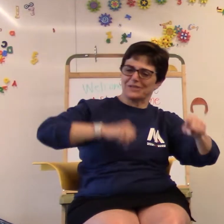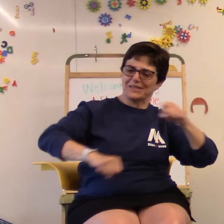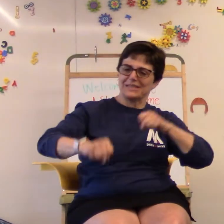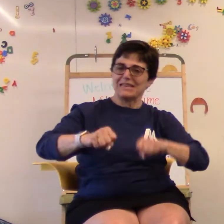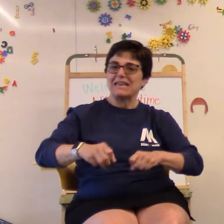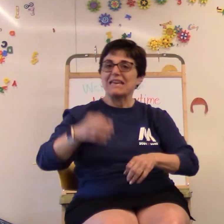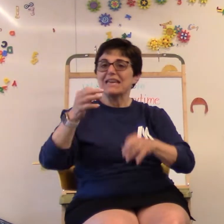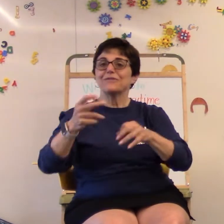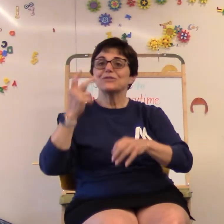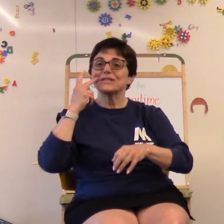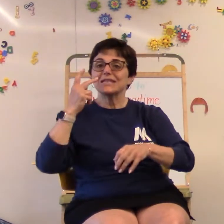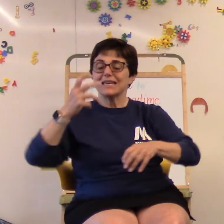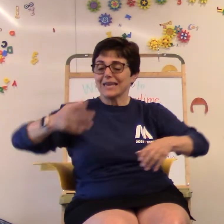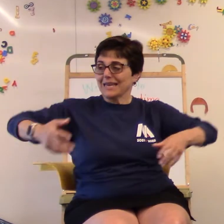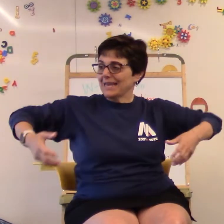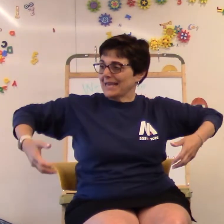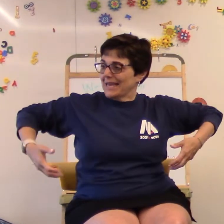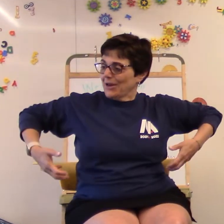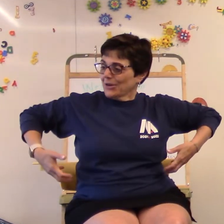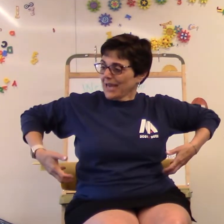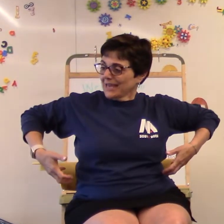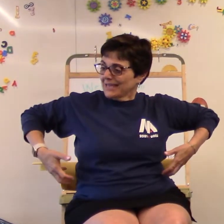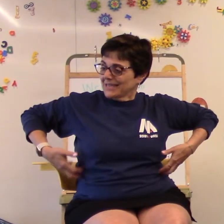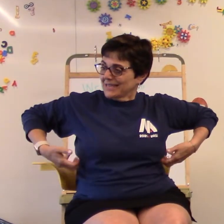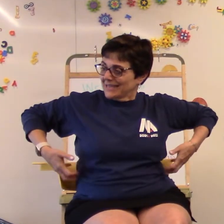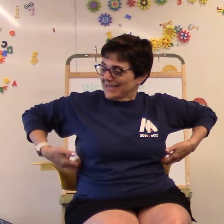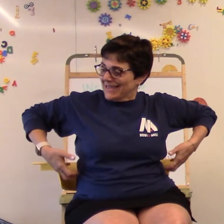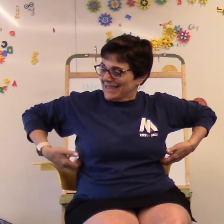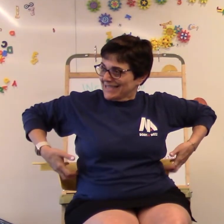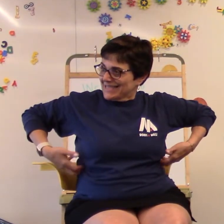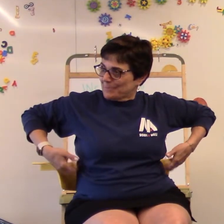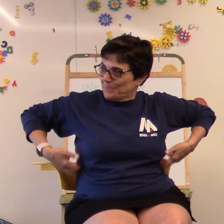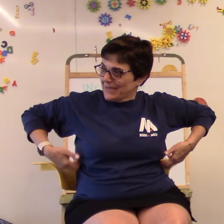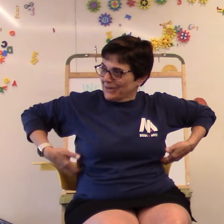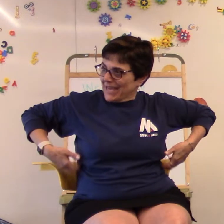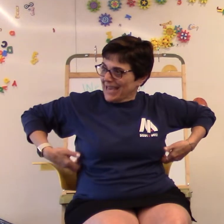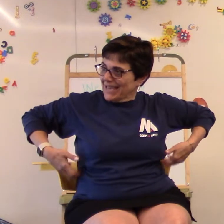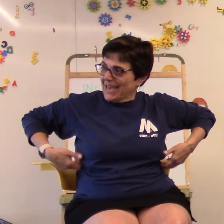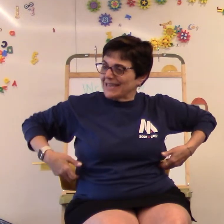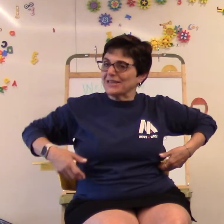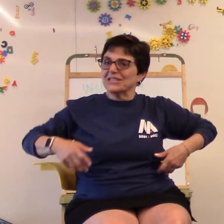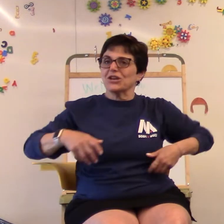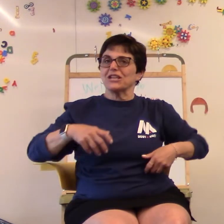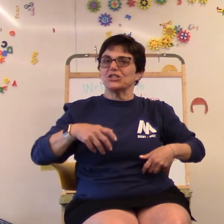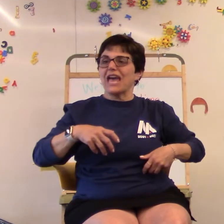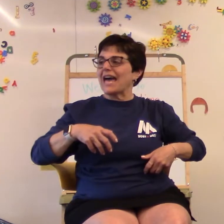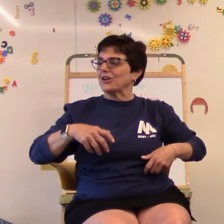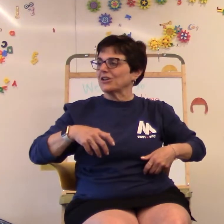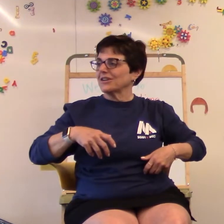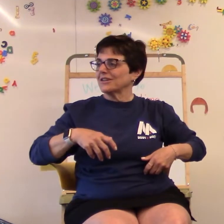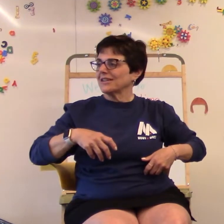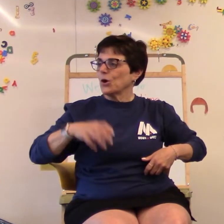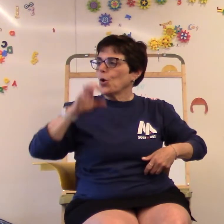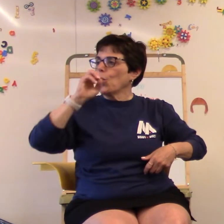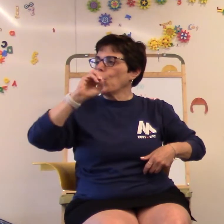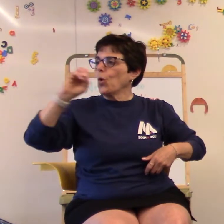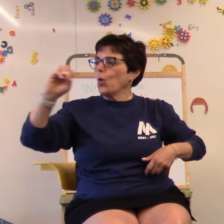If you see the monkey swing, don't forget to chatter. Okay. Ooh, ooh, ow, ow. Wow. Okay, and he's gonna chatter.